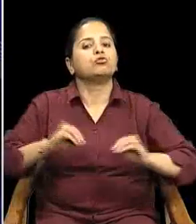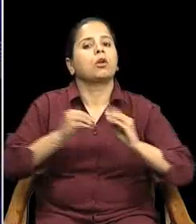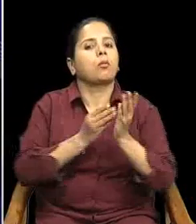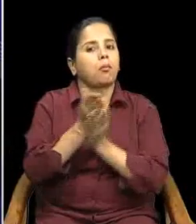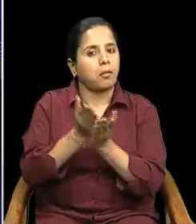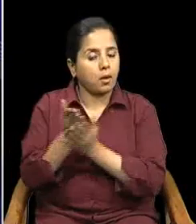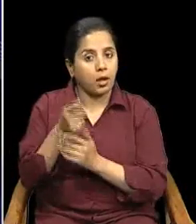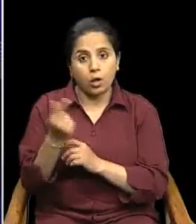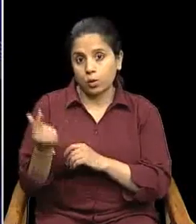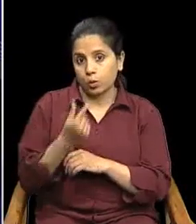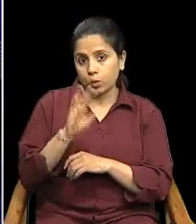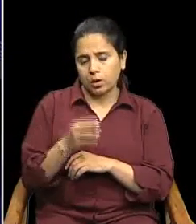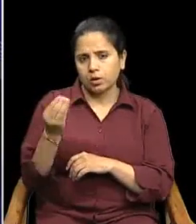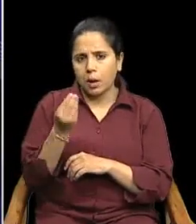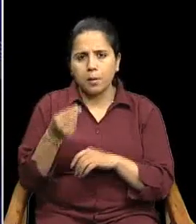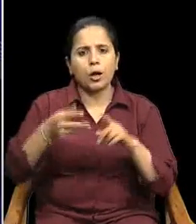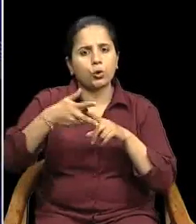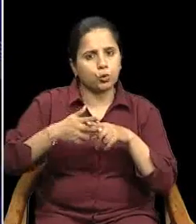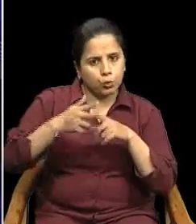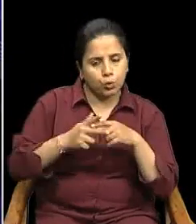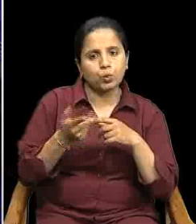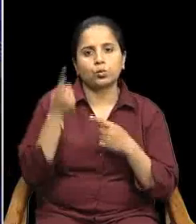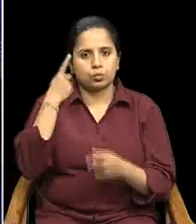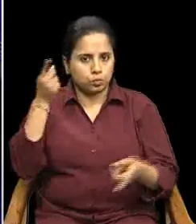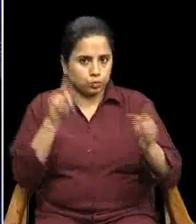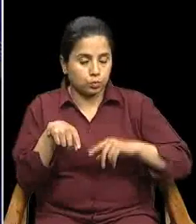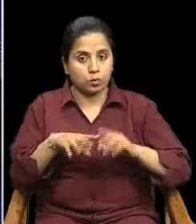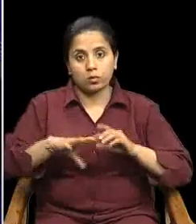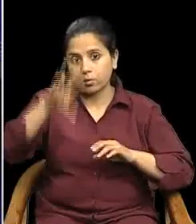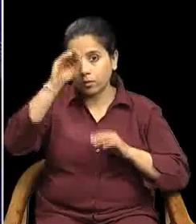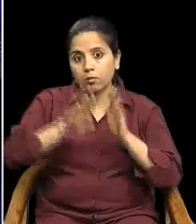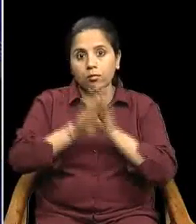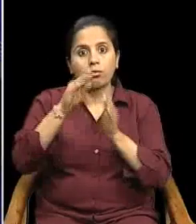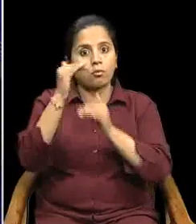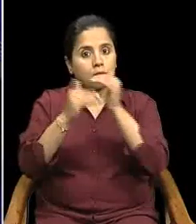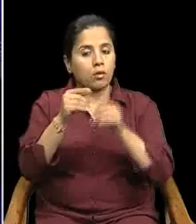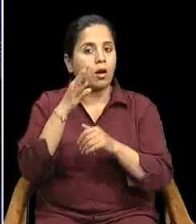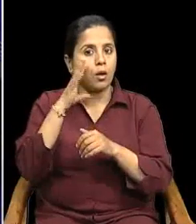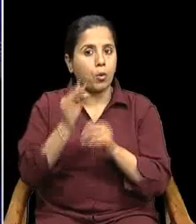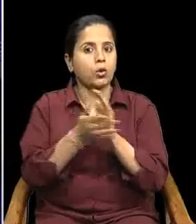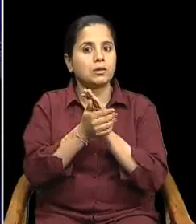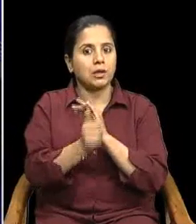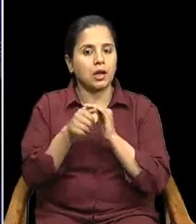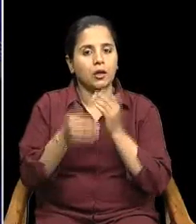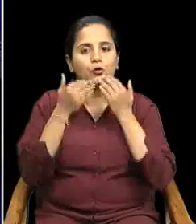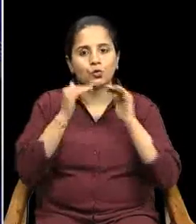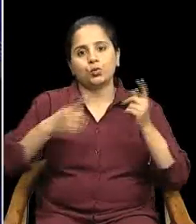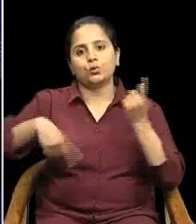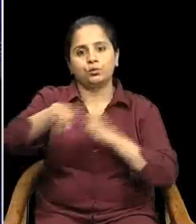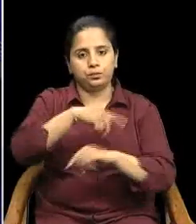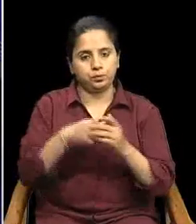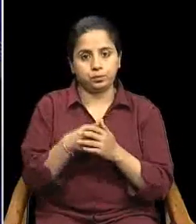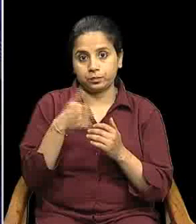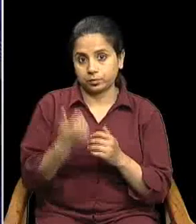which use certain tools and techniques to enhance the learning and develop the important skills in the students. Now,